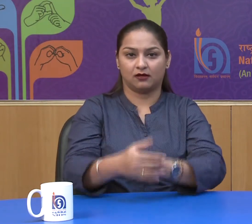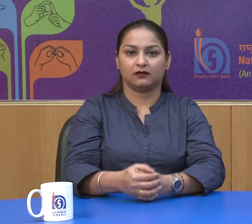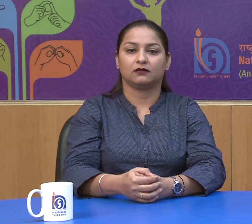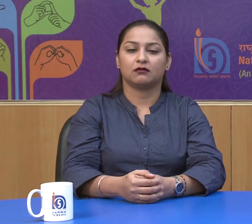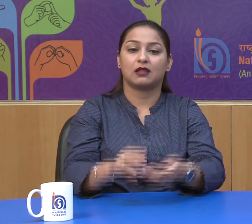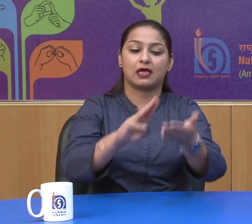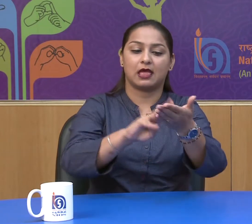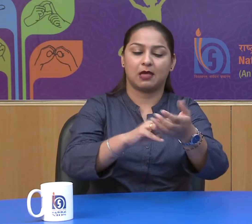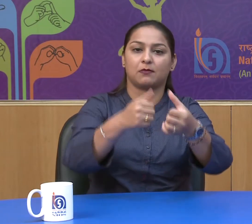Marathas,